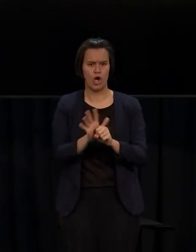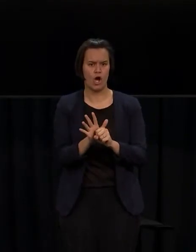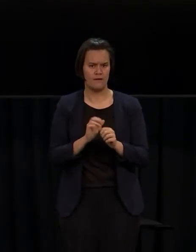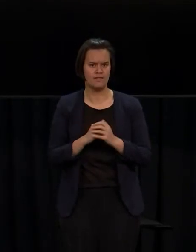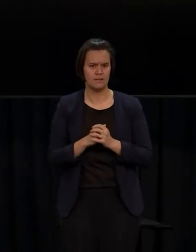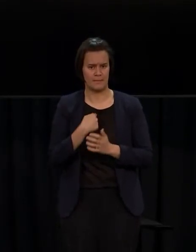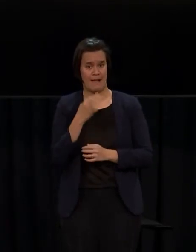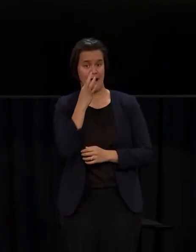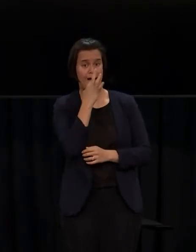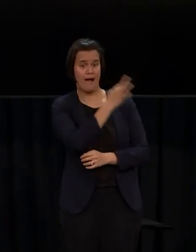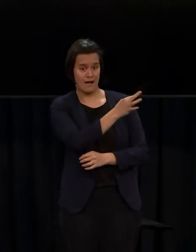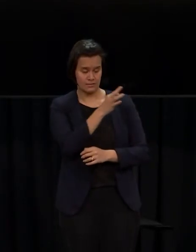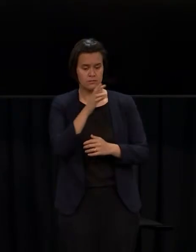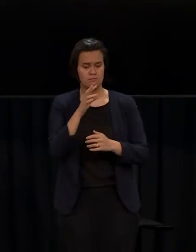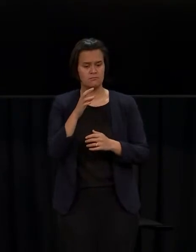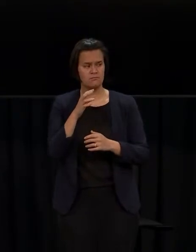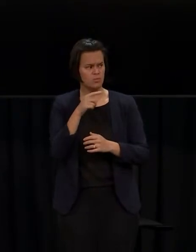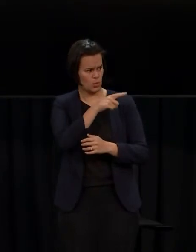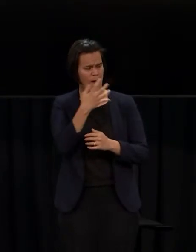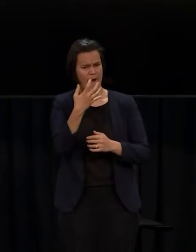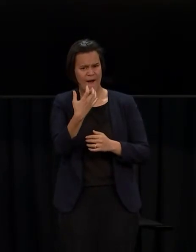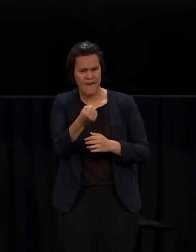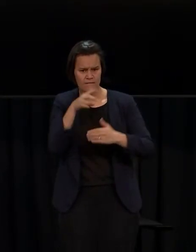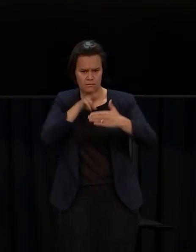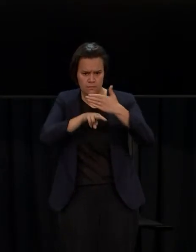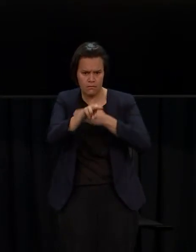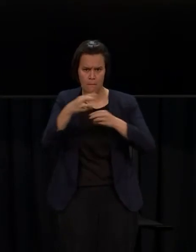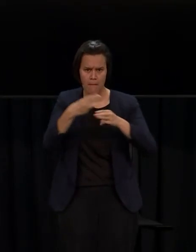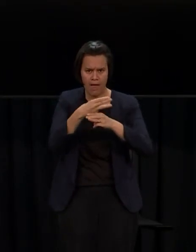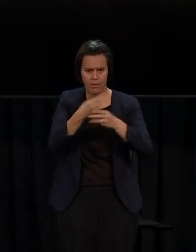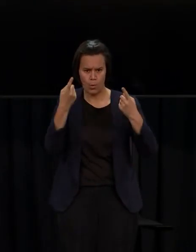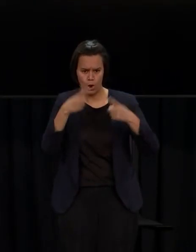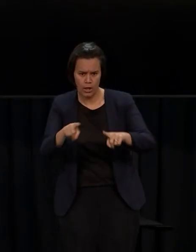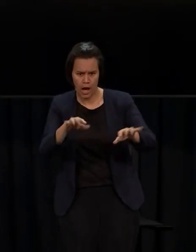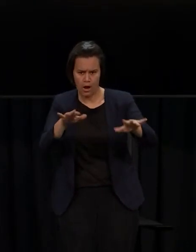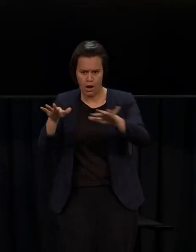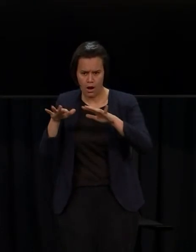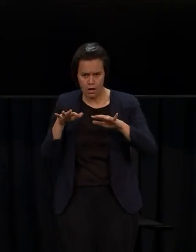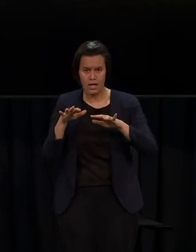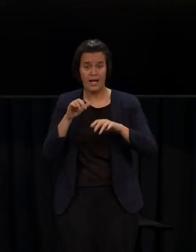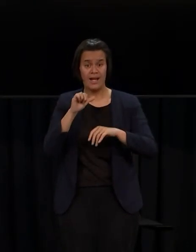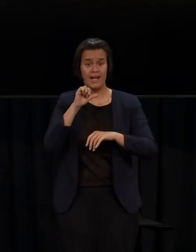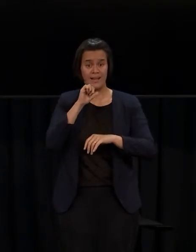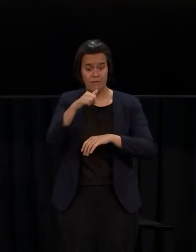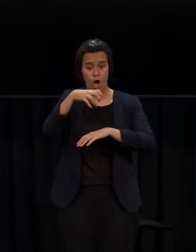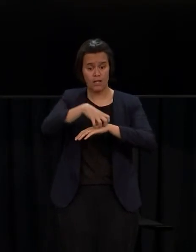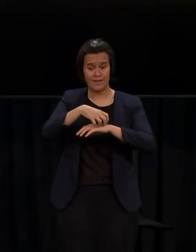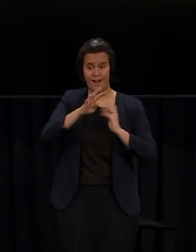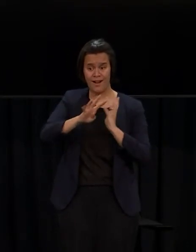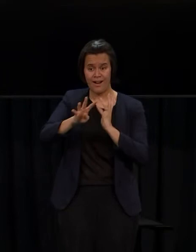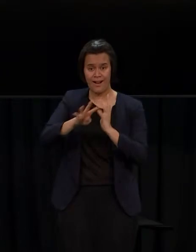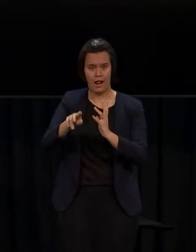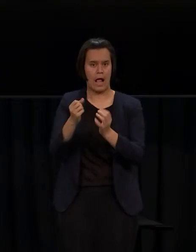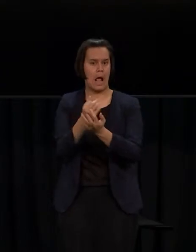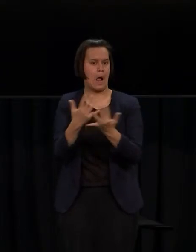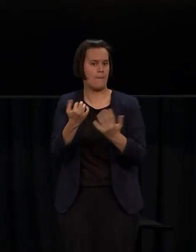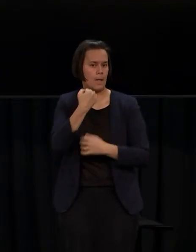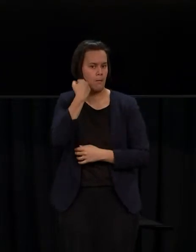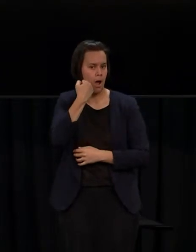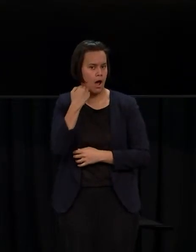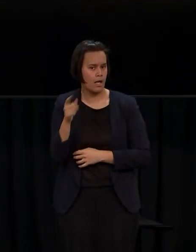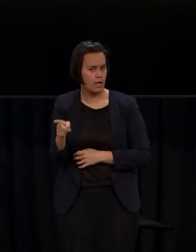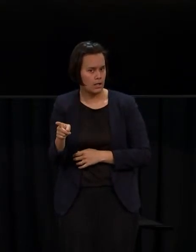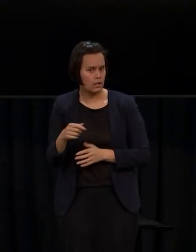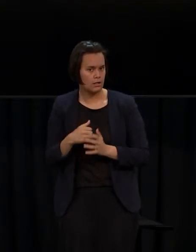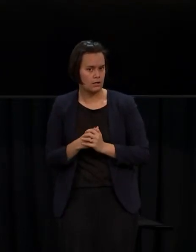to indicate when Auckland shifts, how many of those hospitalisations are likely to be Māori, and how many Māori do you